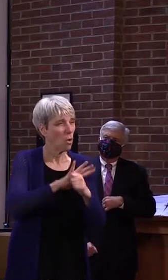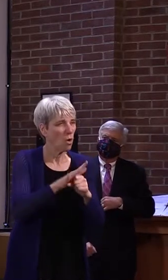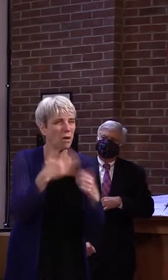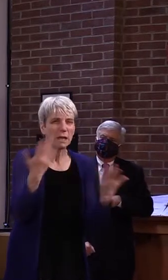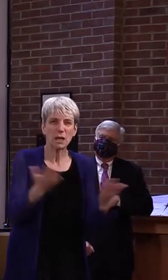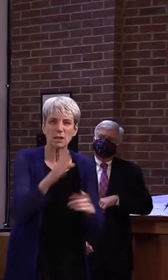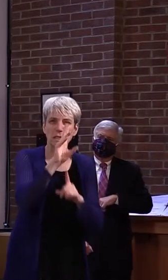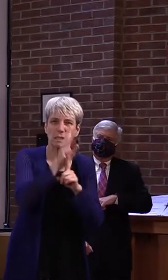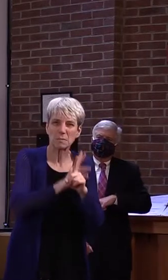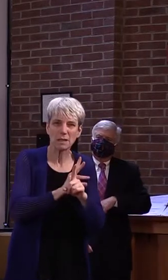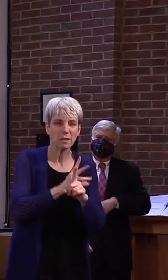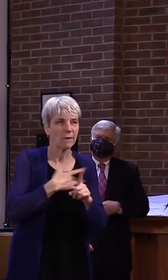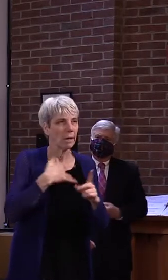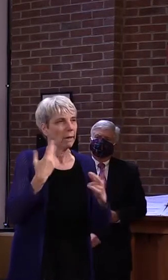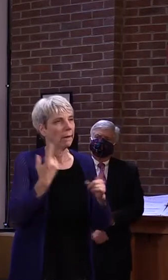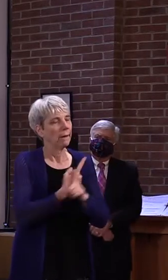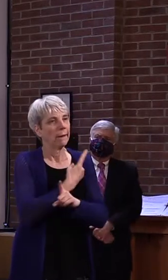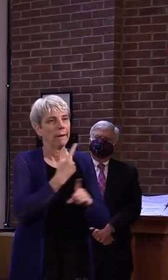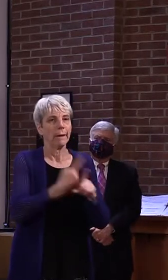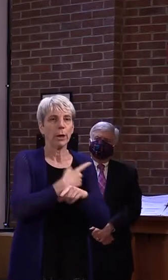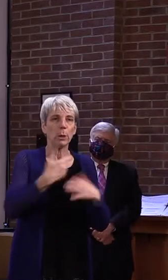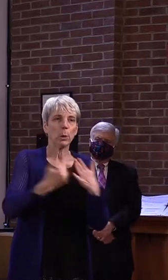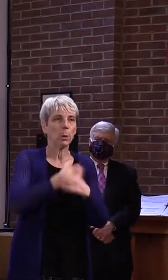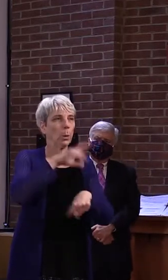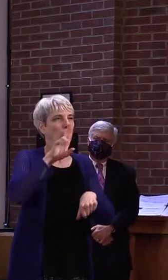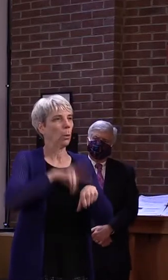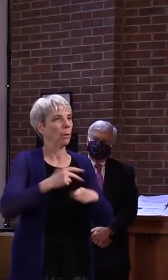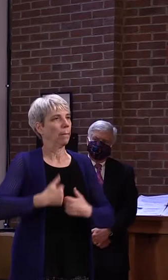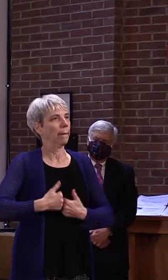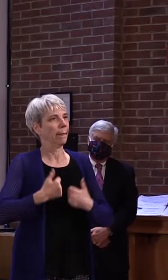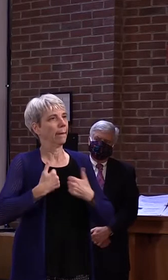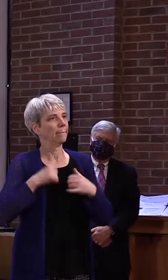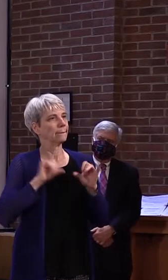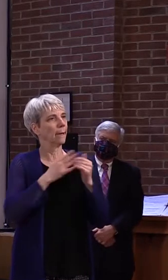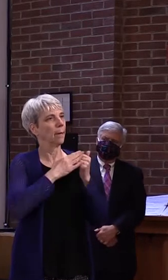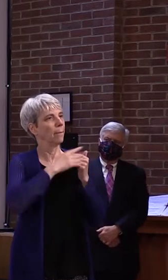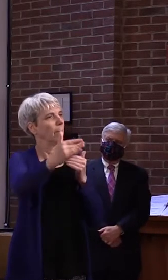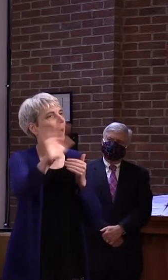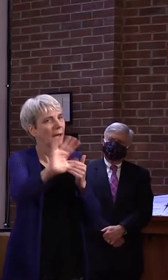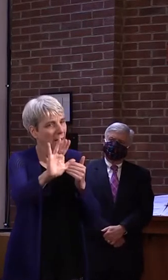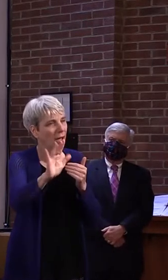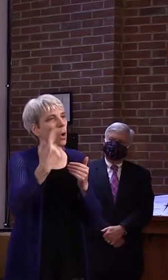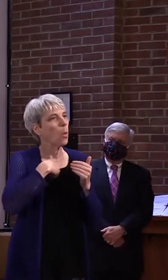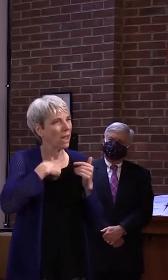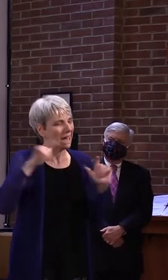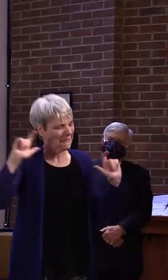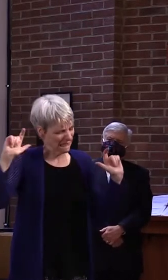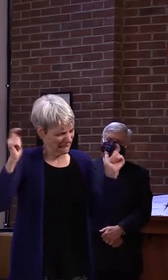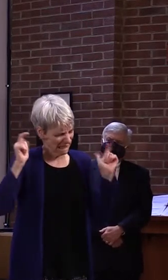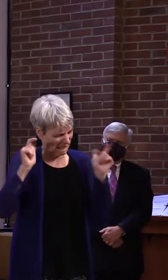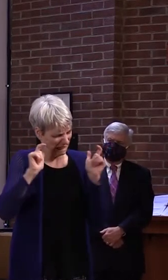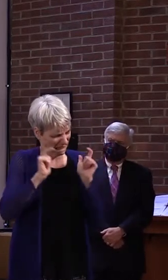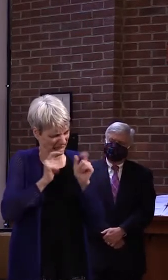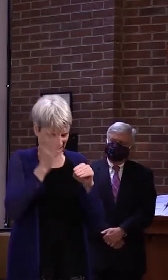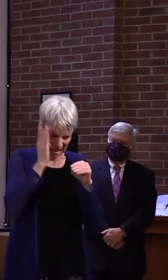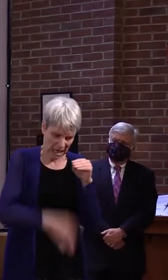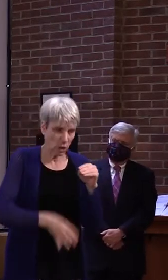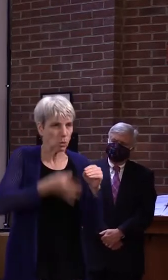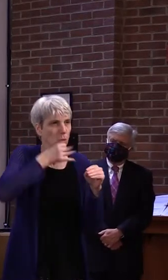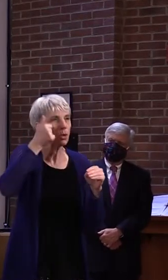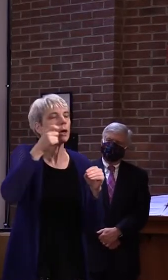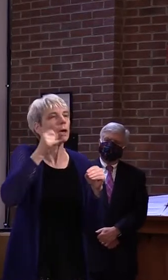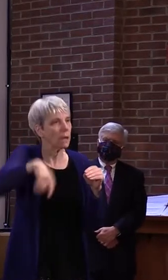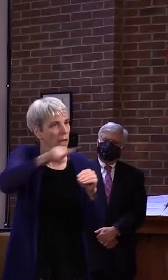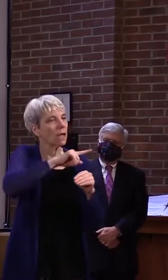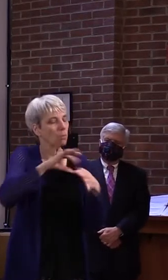It's a long-term but finite public health emergency, one that we can end all the sooner if we work together again, each of